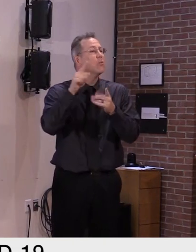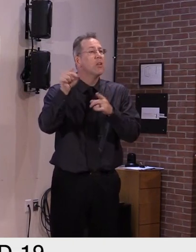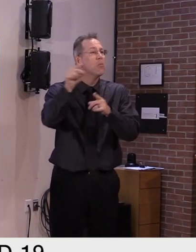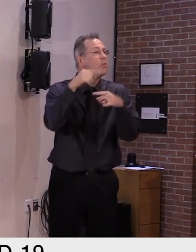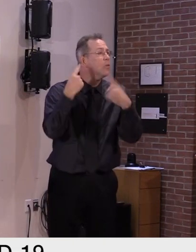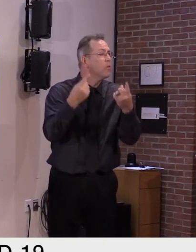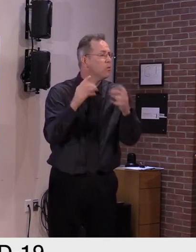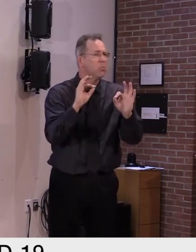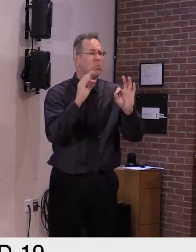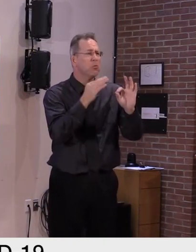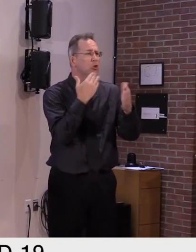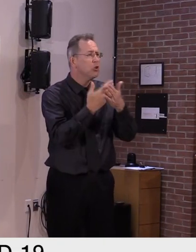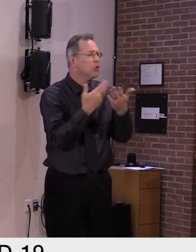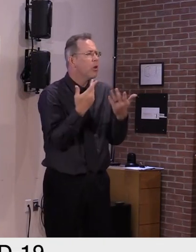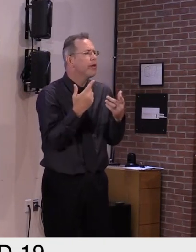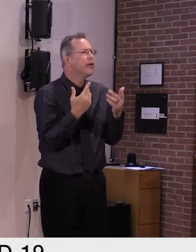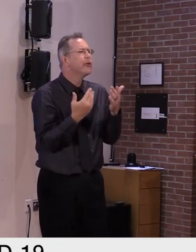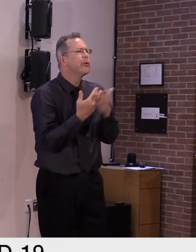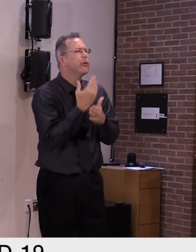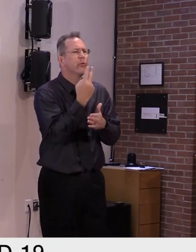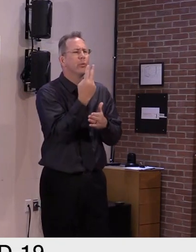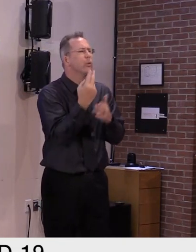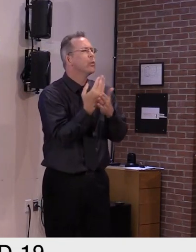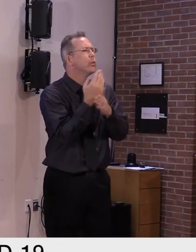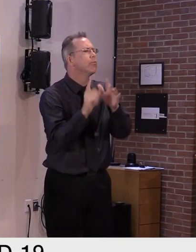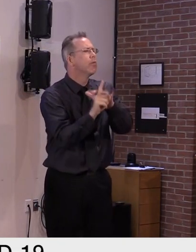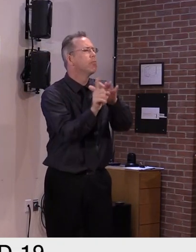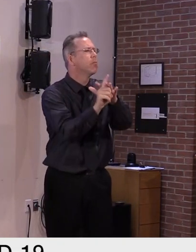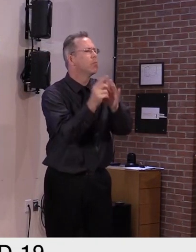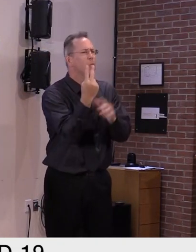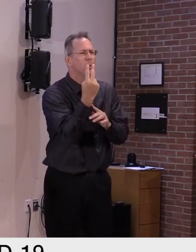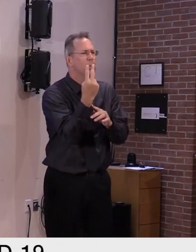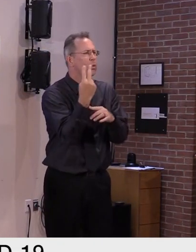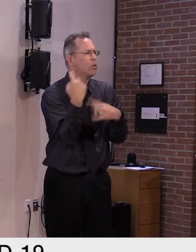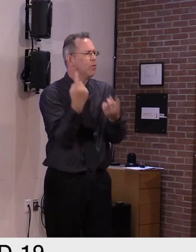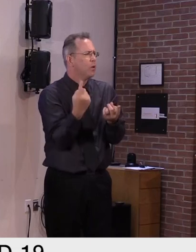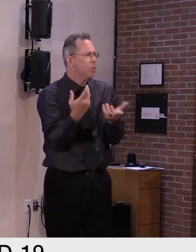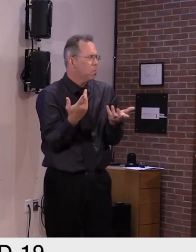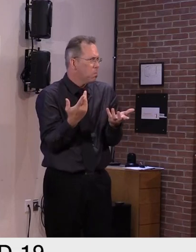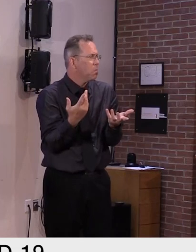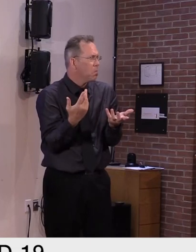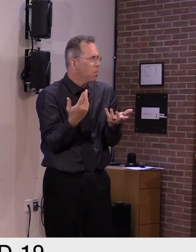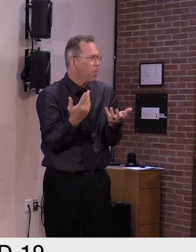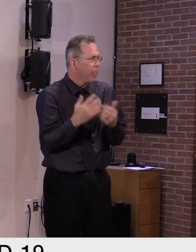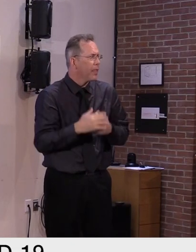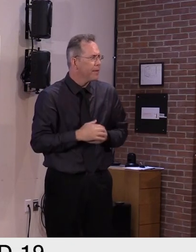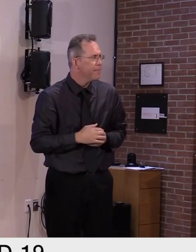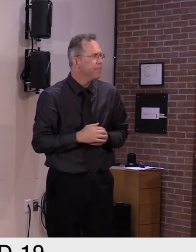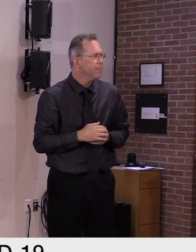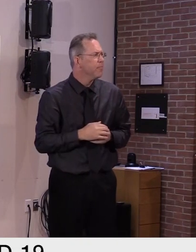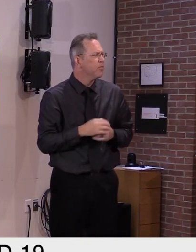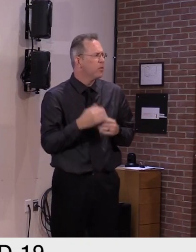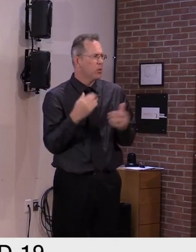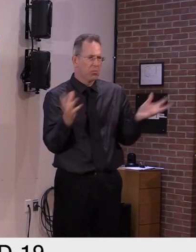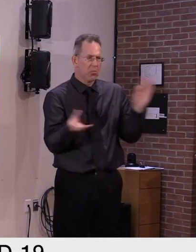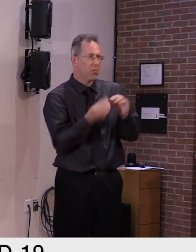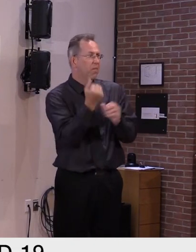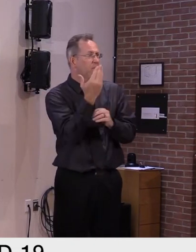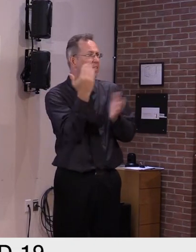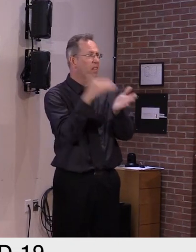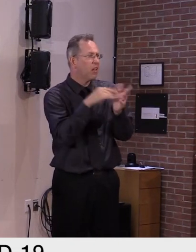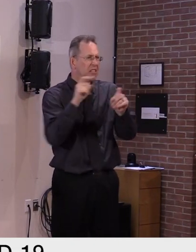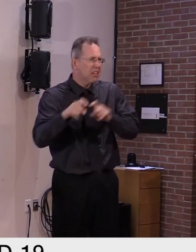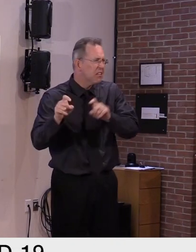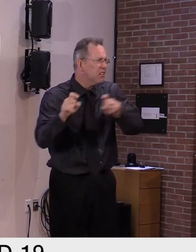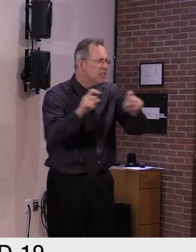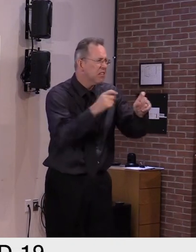two cases this past week. We had about 15,000 additional new tests that were recorded. And we did also, I should note, take